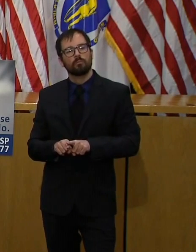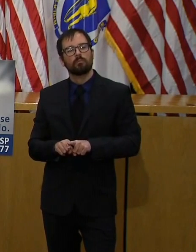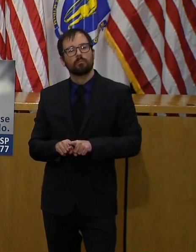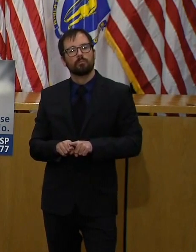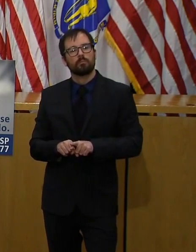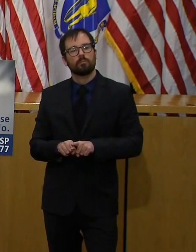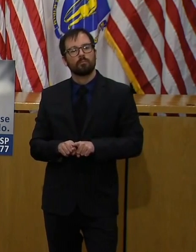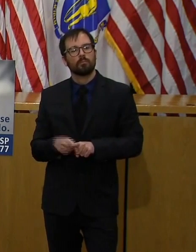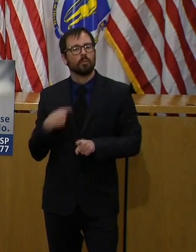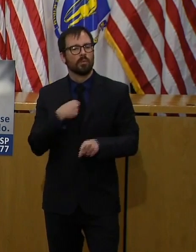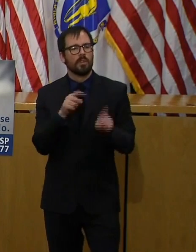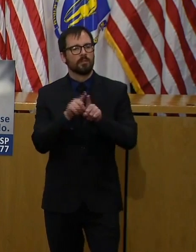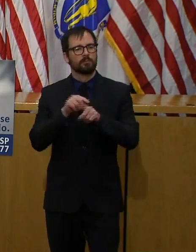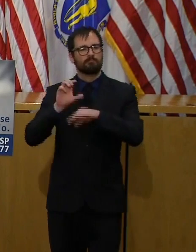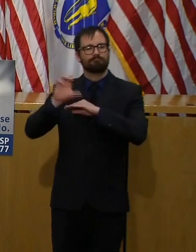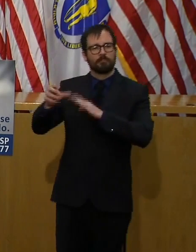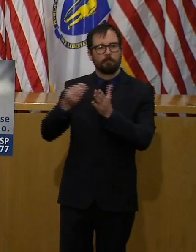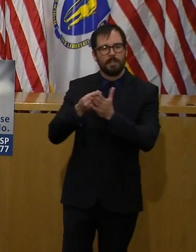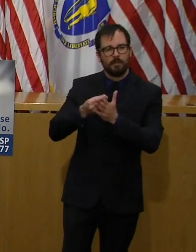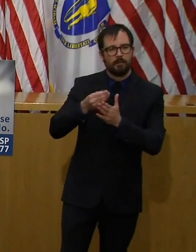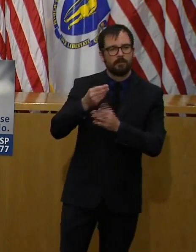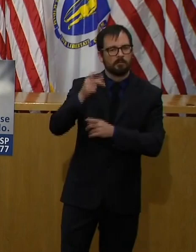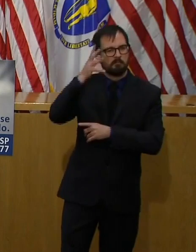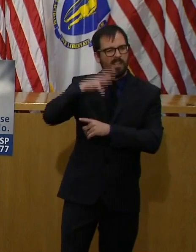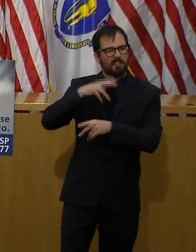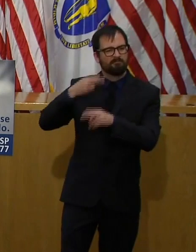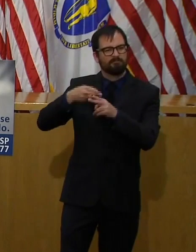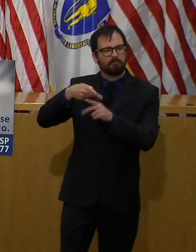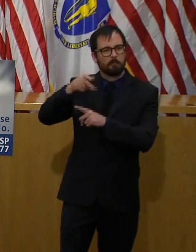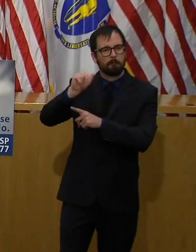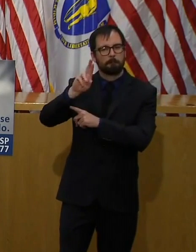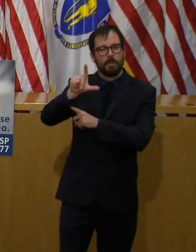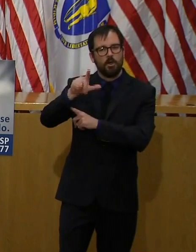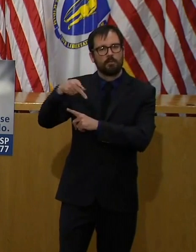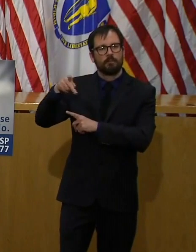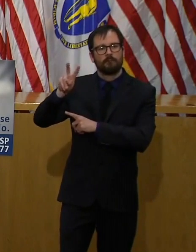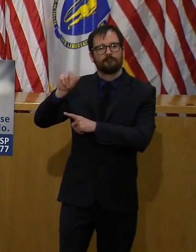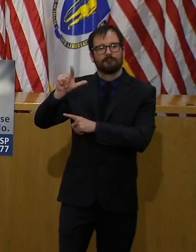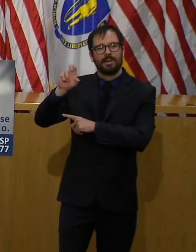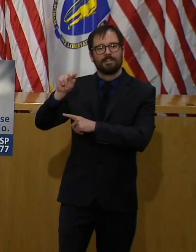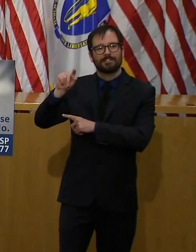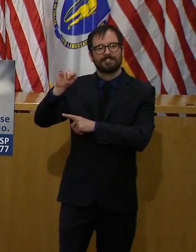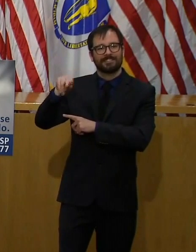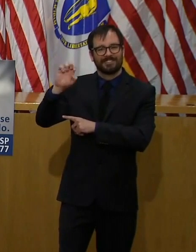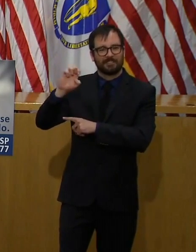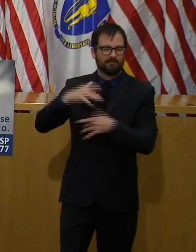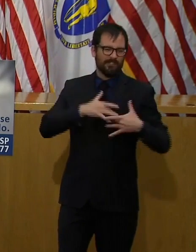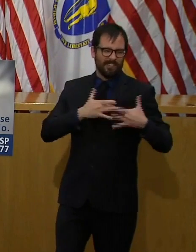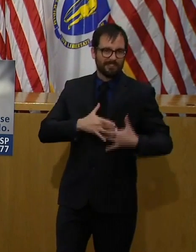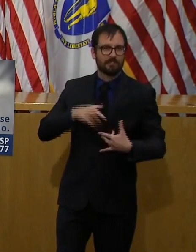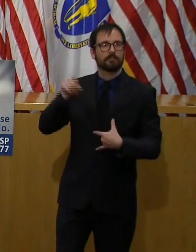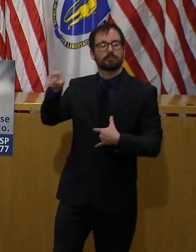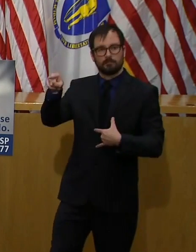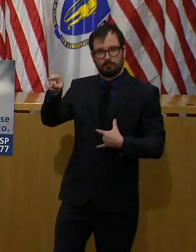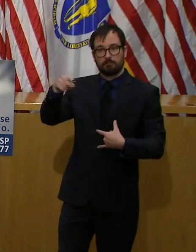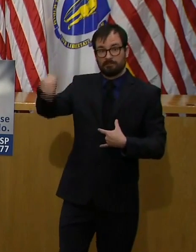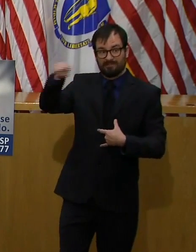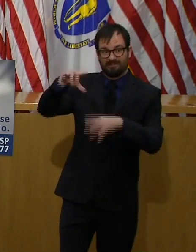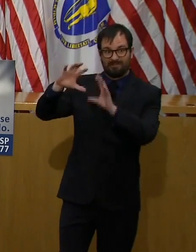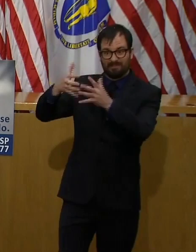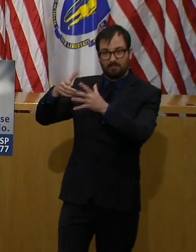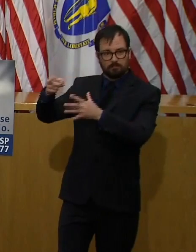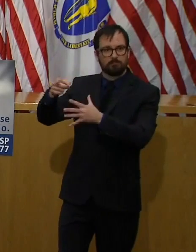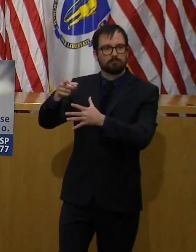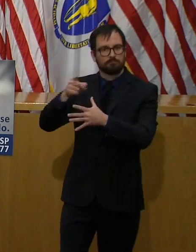technical assistance, that if we needed to, we would send him in to help these facilities ensure that they've created the protocols that are important to do